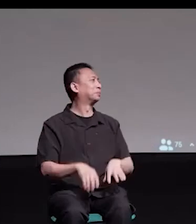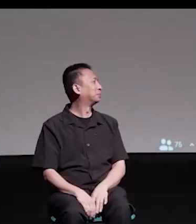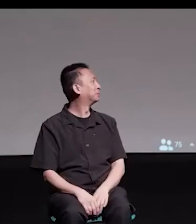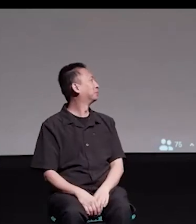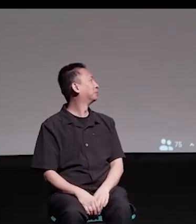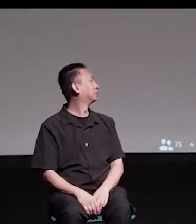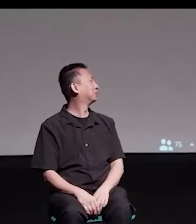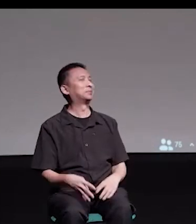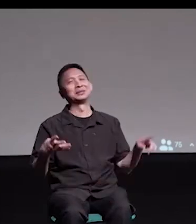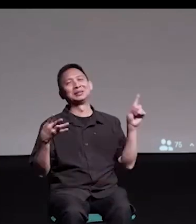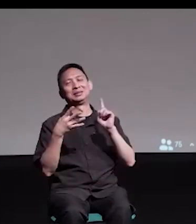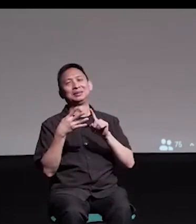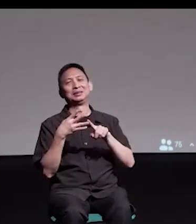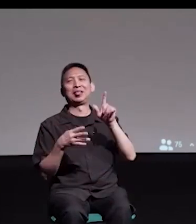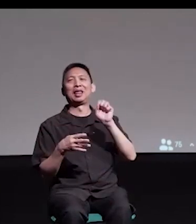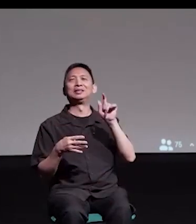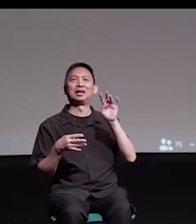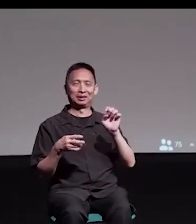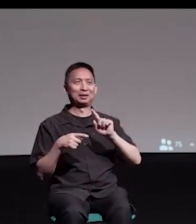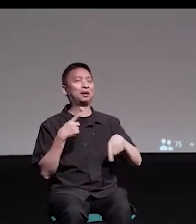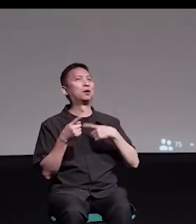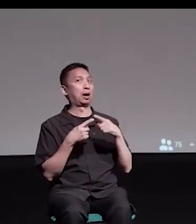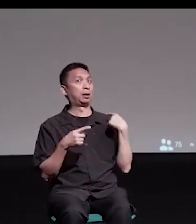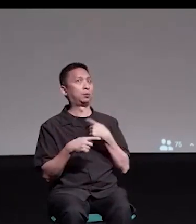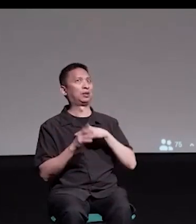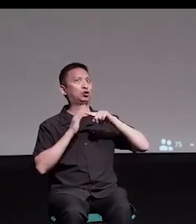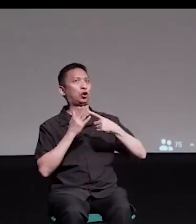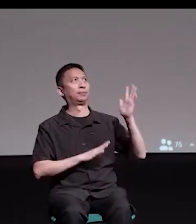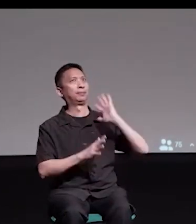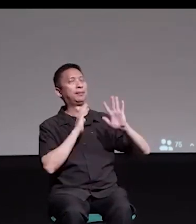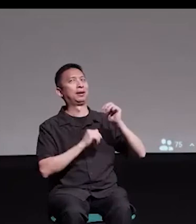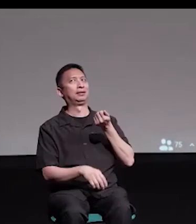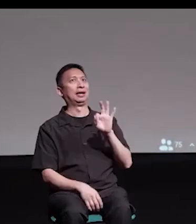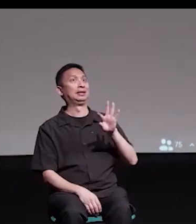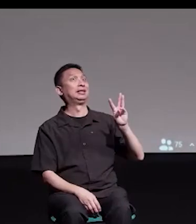want to say that when Cartemplin was first started in the 60s,